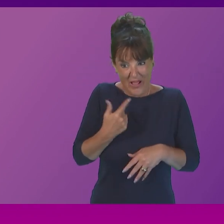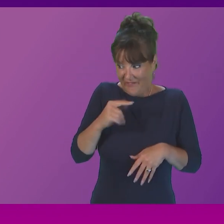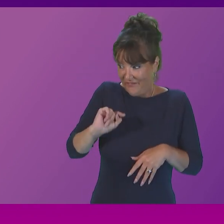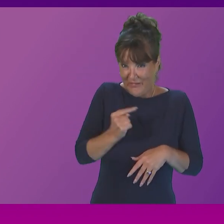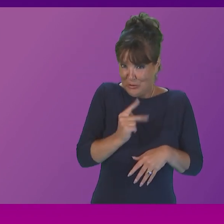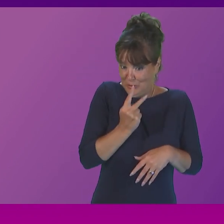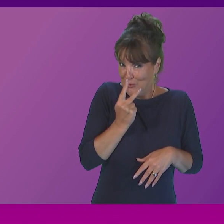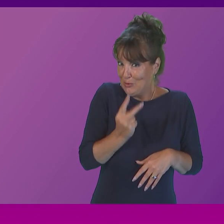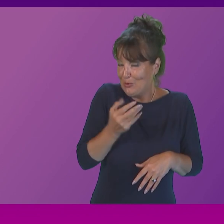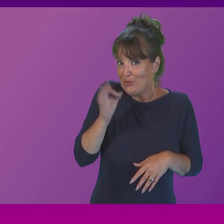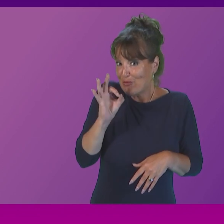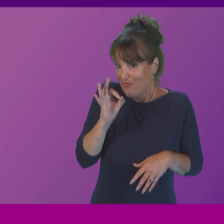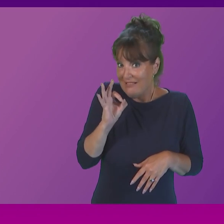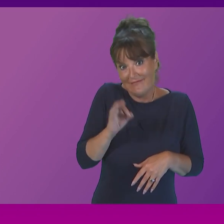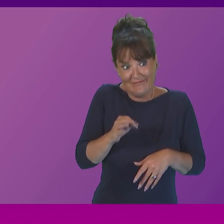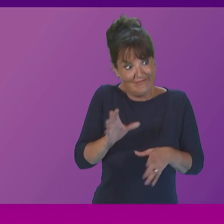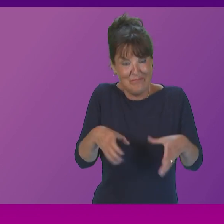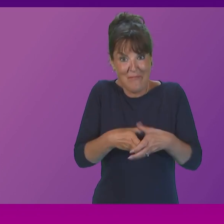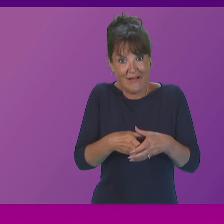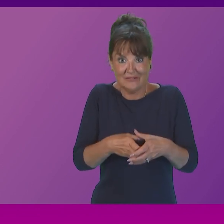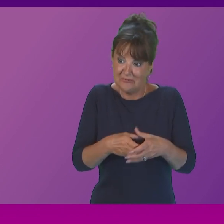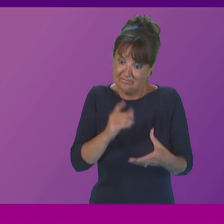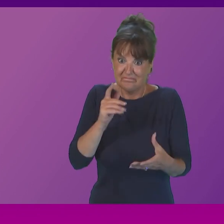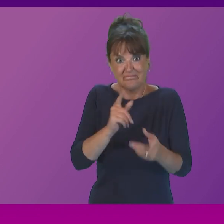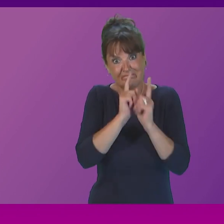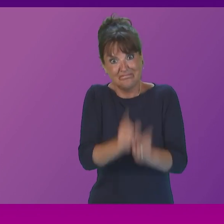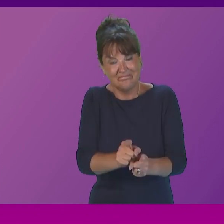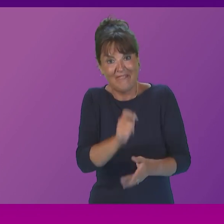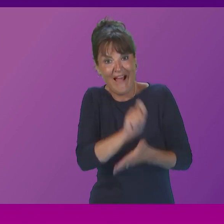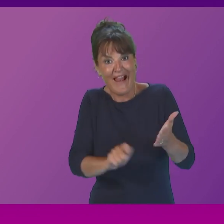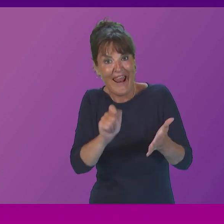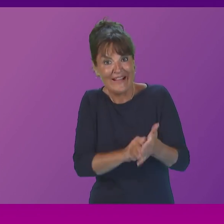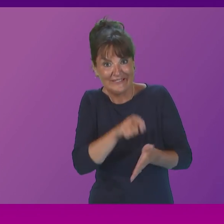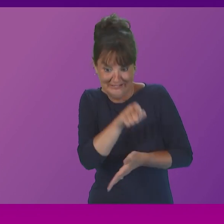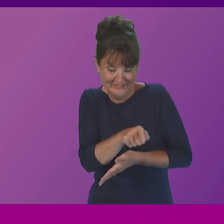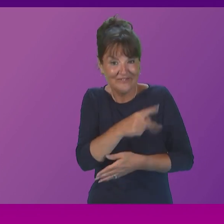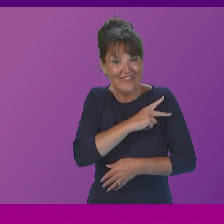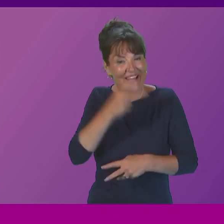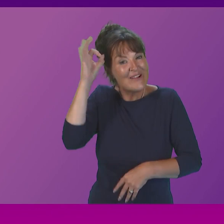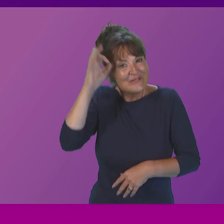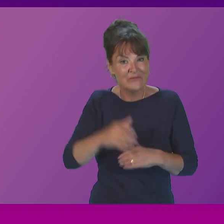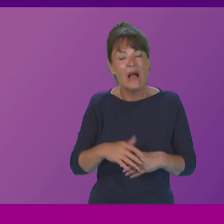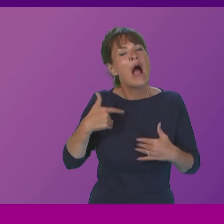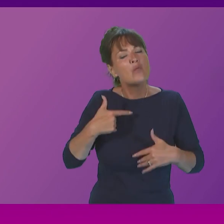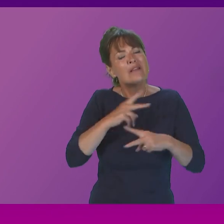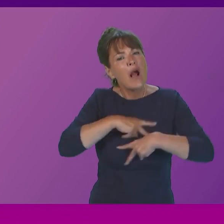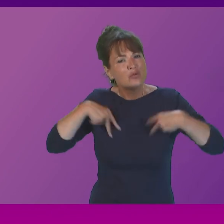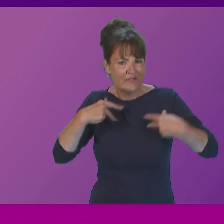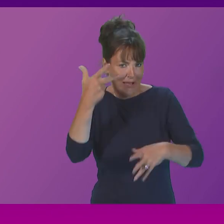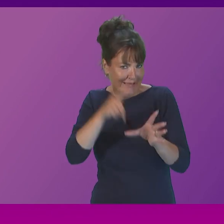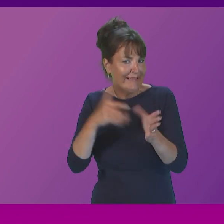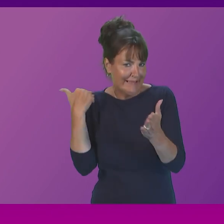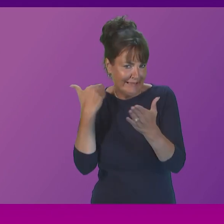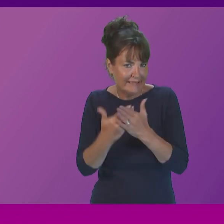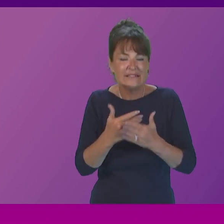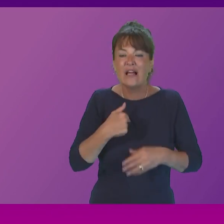Edinburgh City Council in 2007. So I was a councillor for 8 years, but alongside that, doing other things as